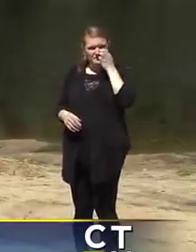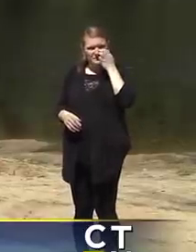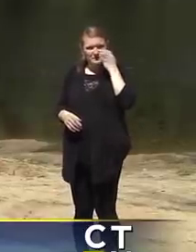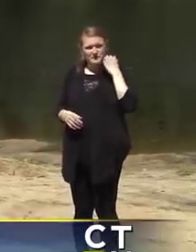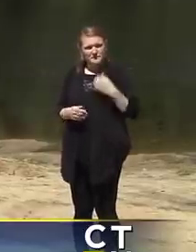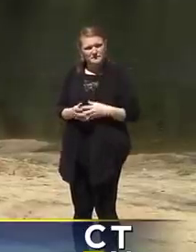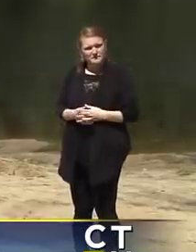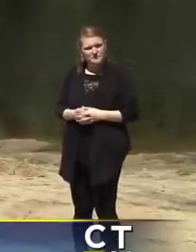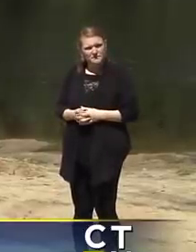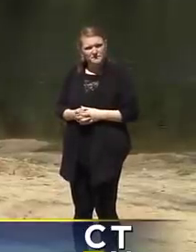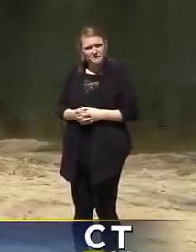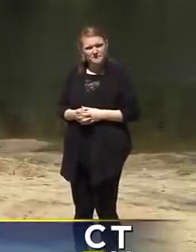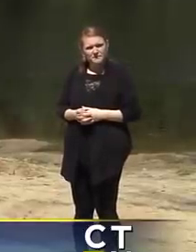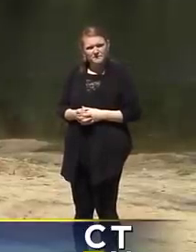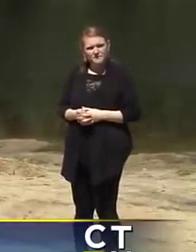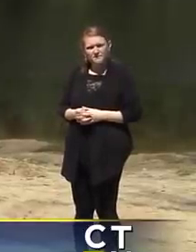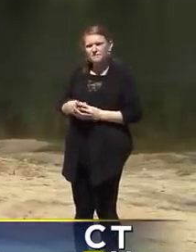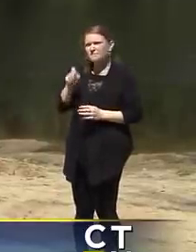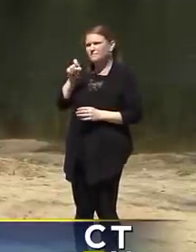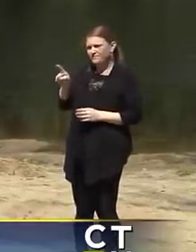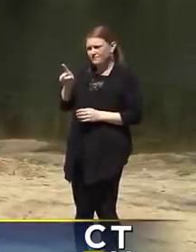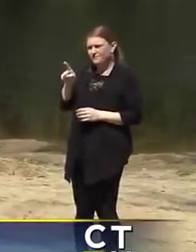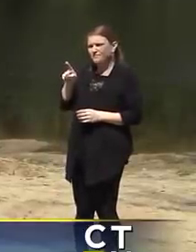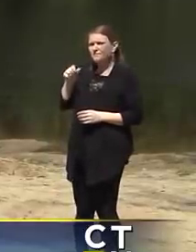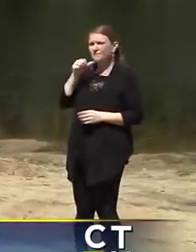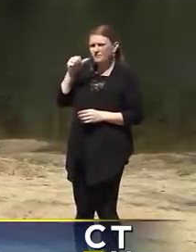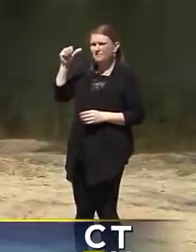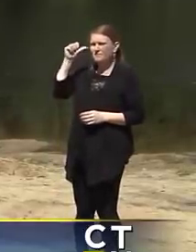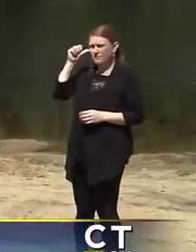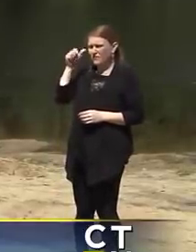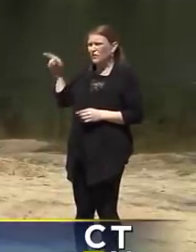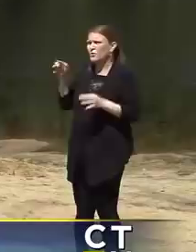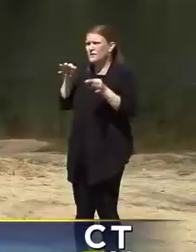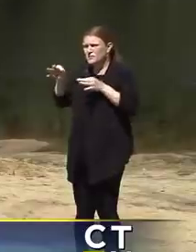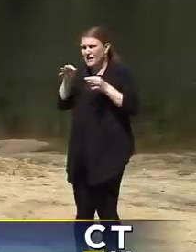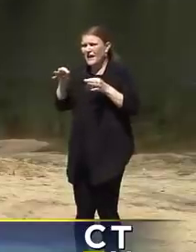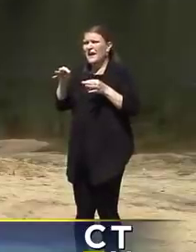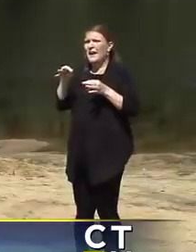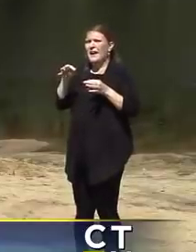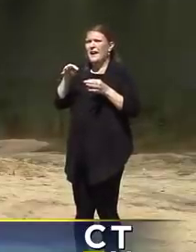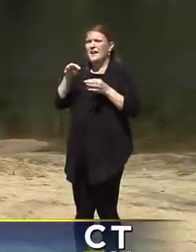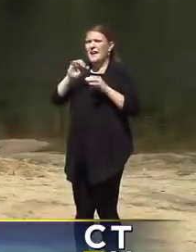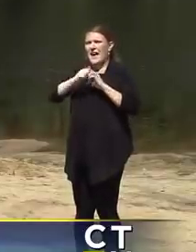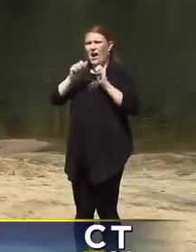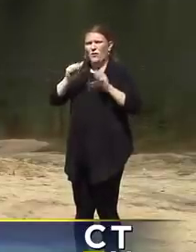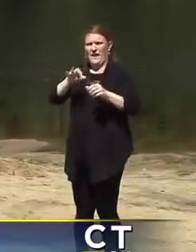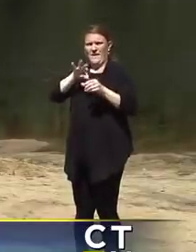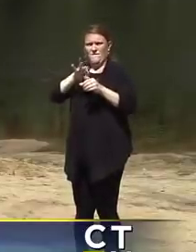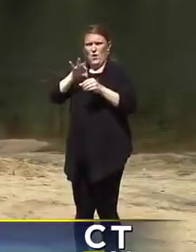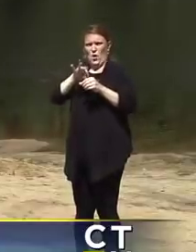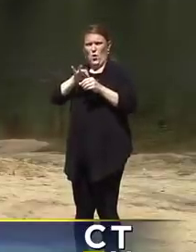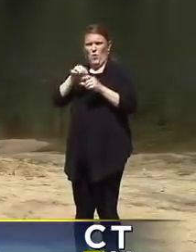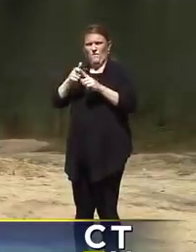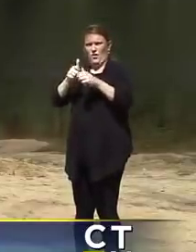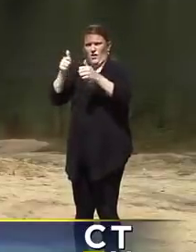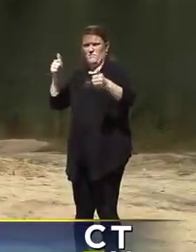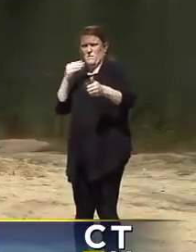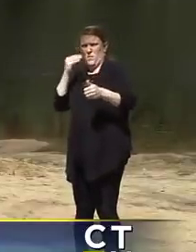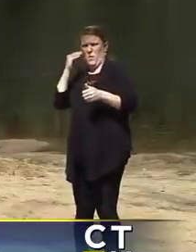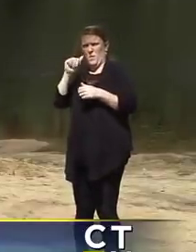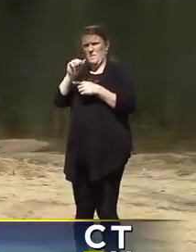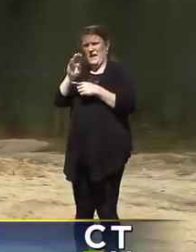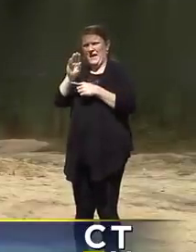health rationale yesterday on the executive order on absentee ballots, but it's impossible to separate that from